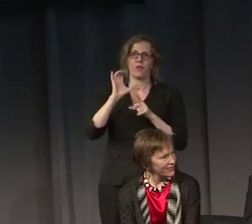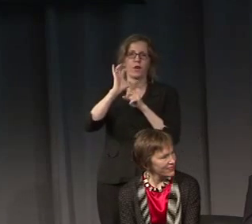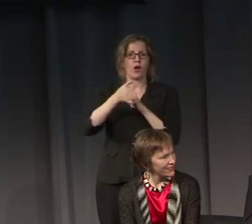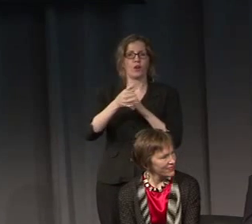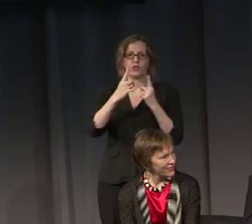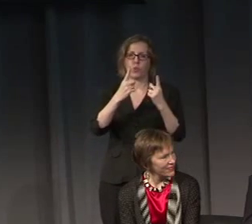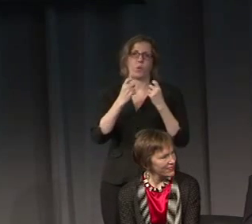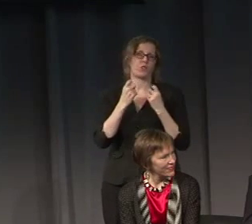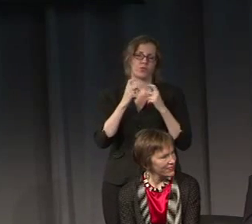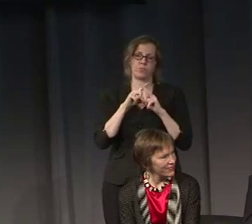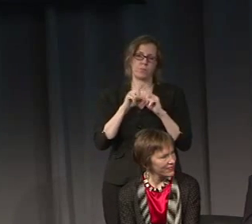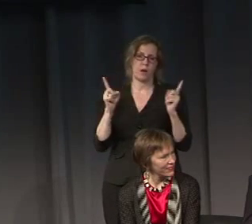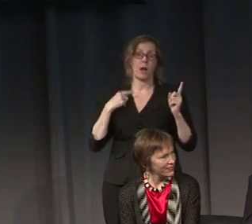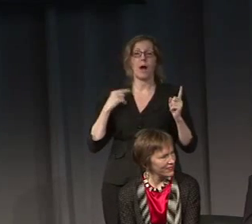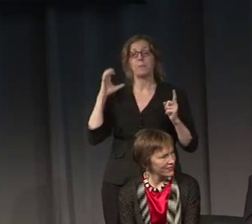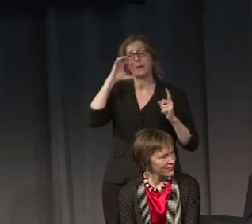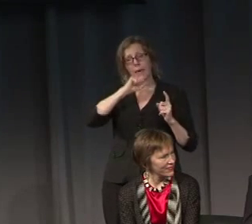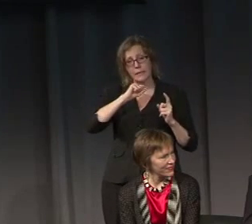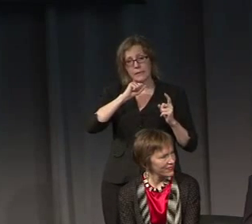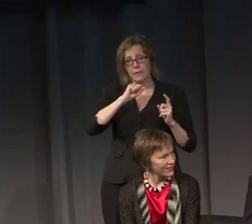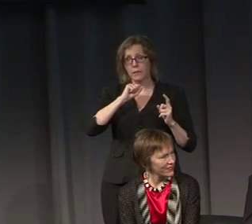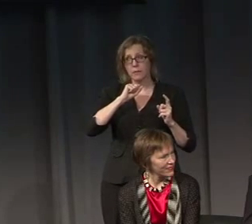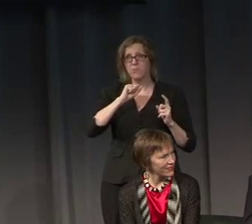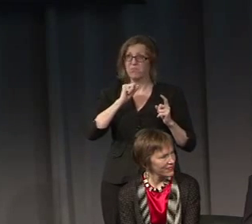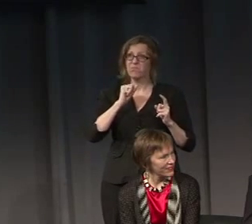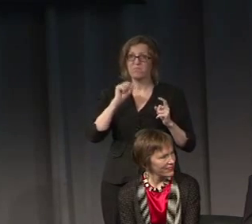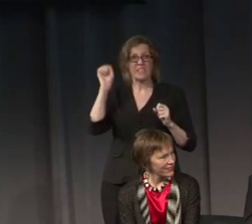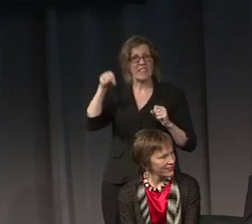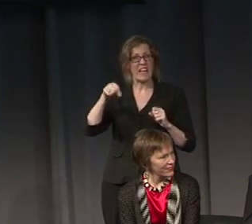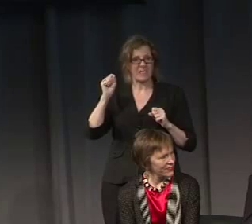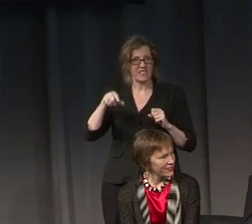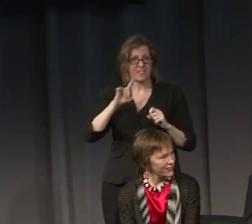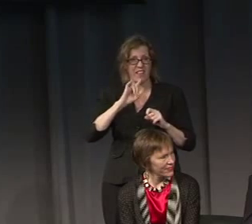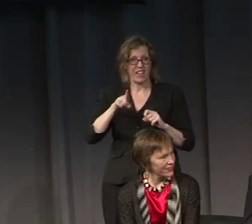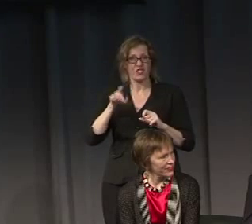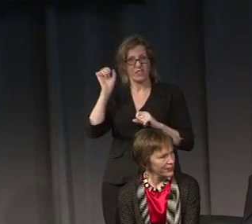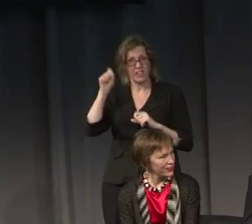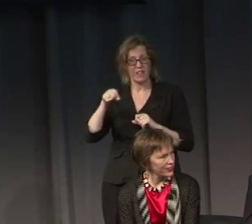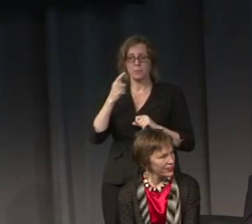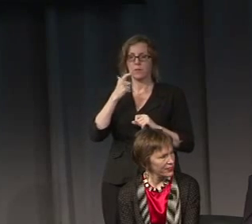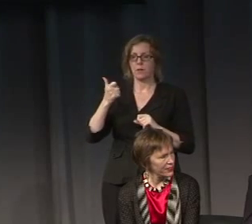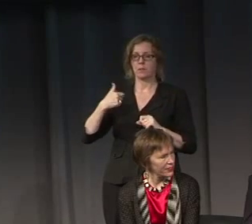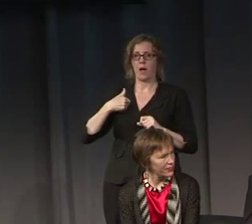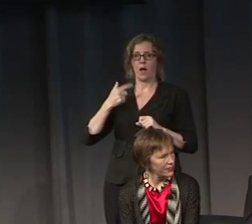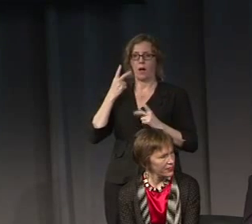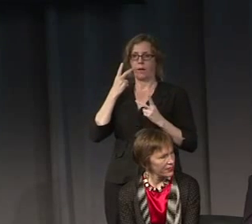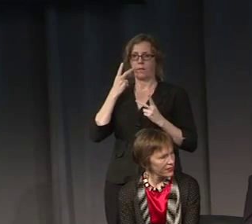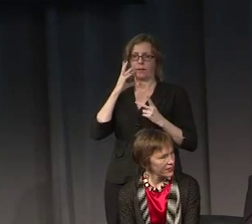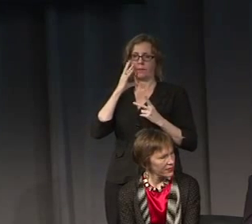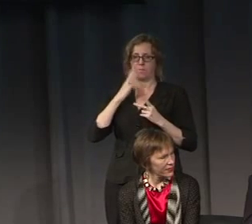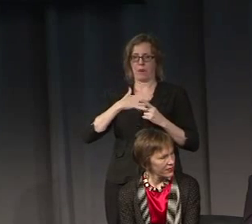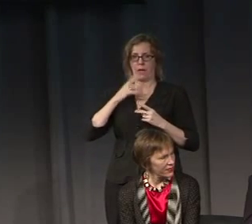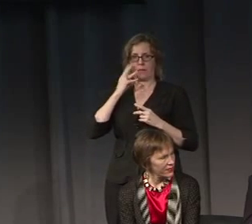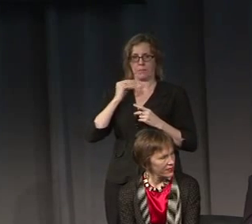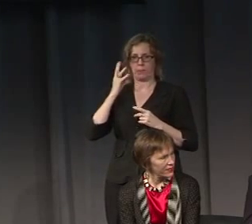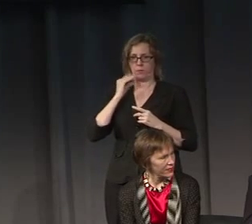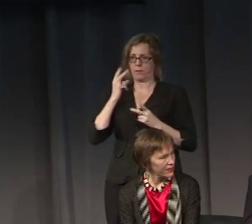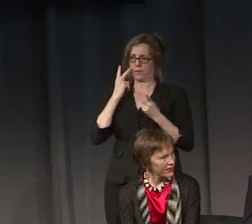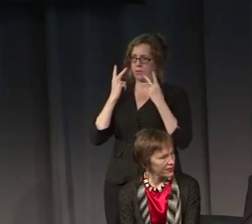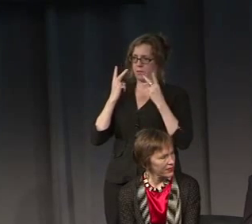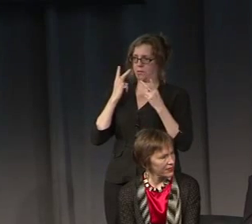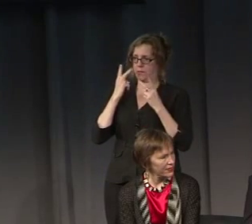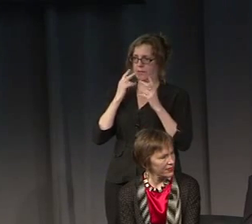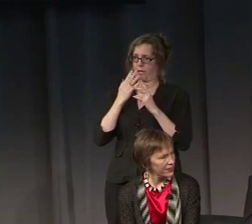I would guess that the answer is yes, because I've experienced my relationship to different colors change, and different